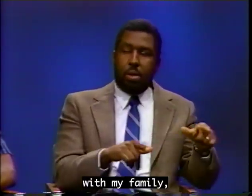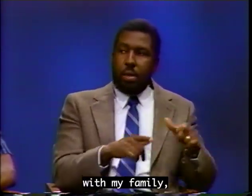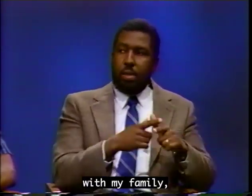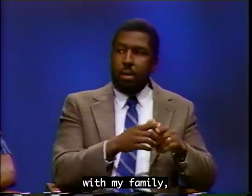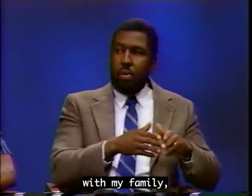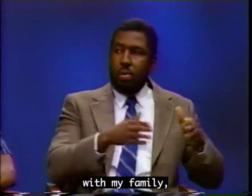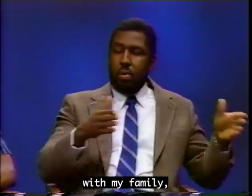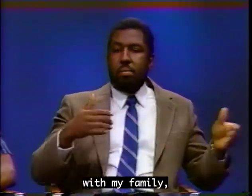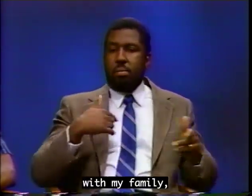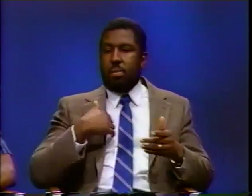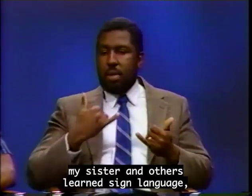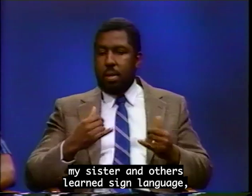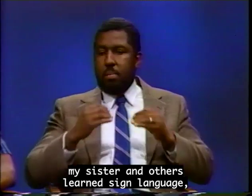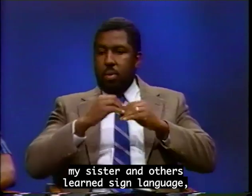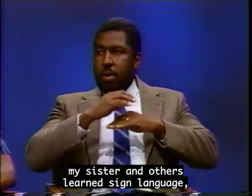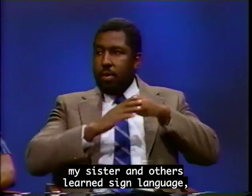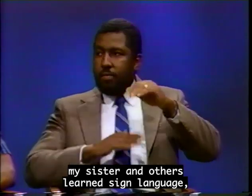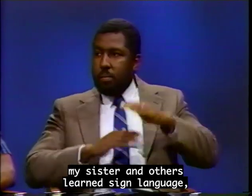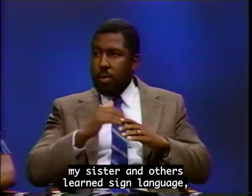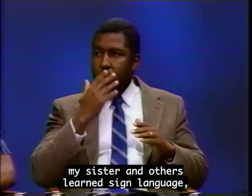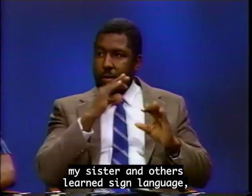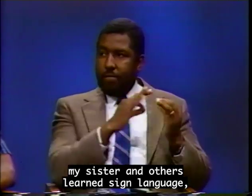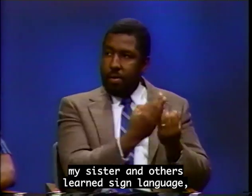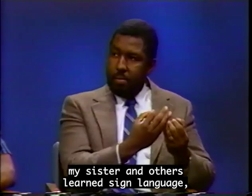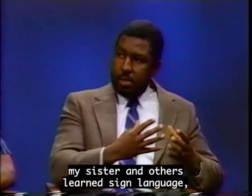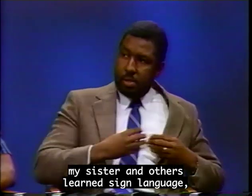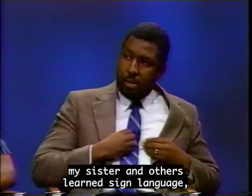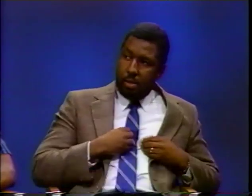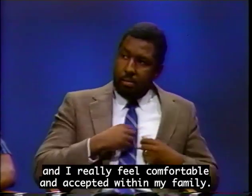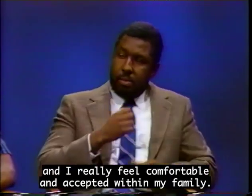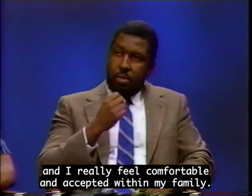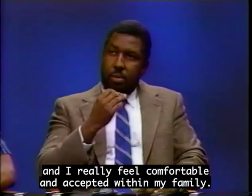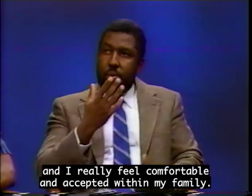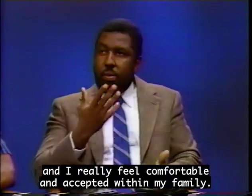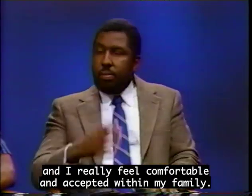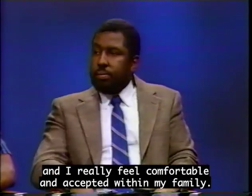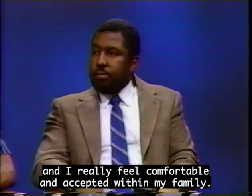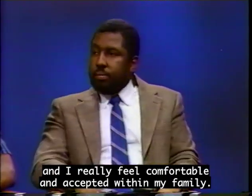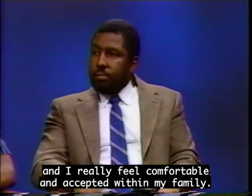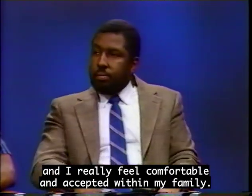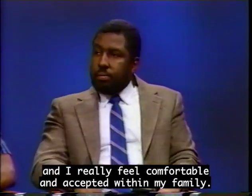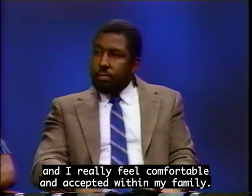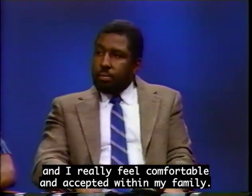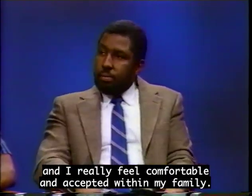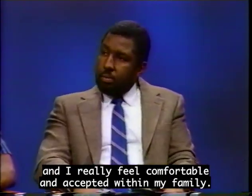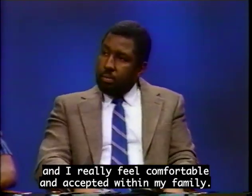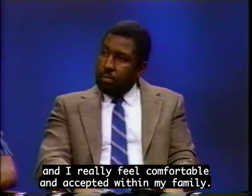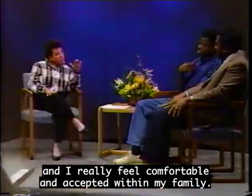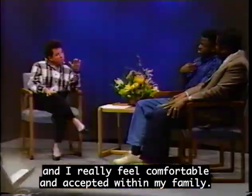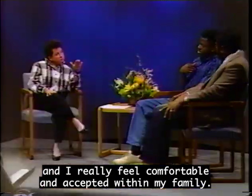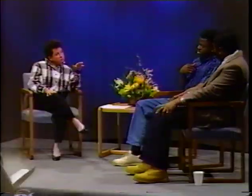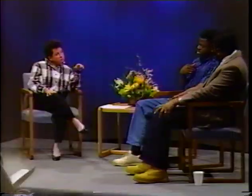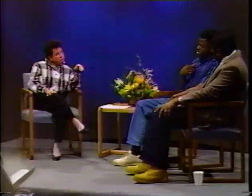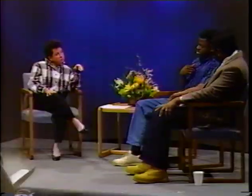with my family, my sister and others learned sign language, and I really feel comfortable and accepted within my family.